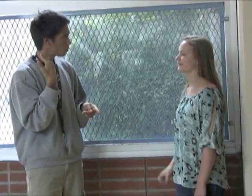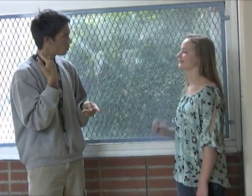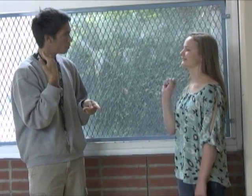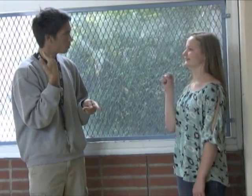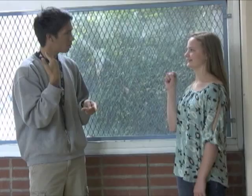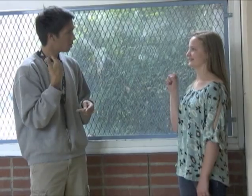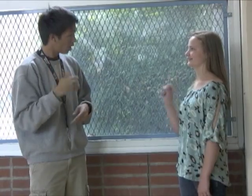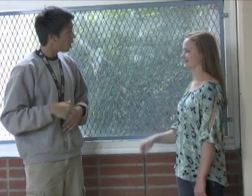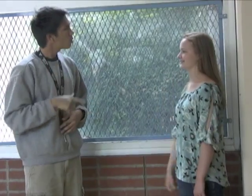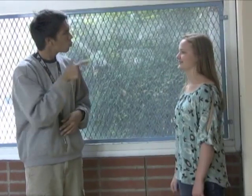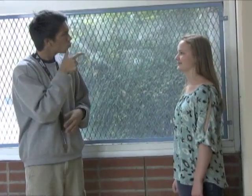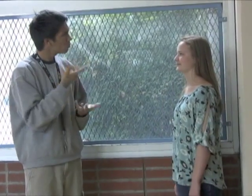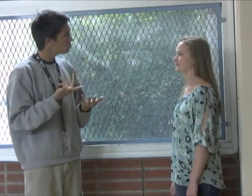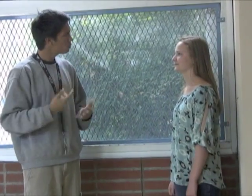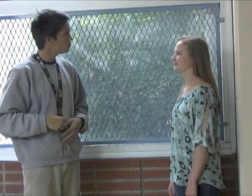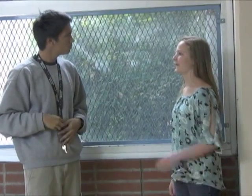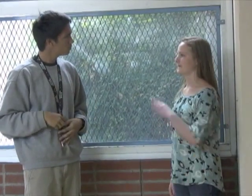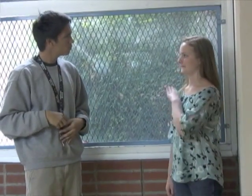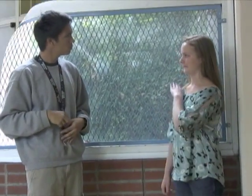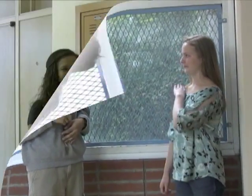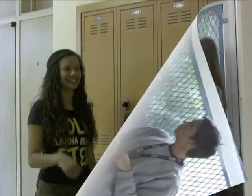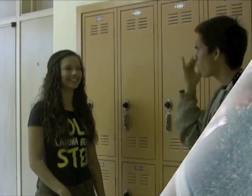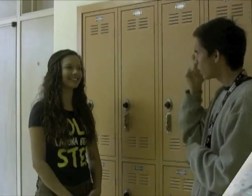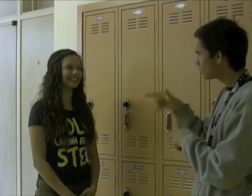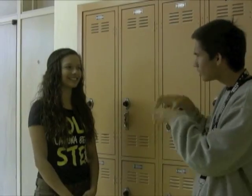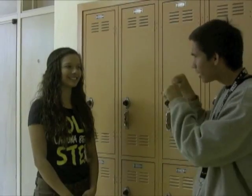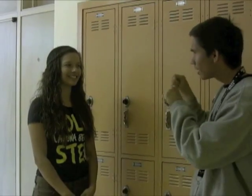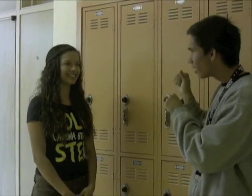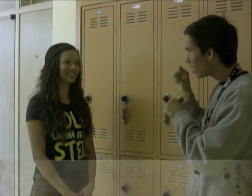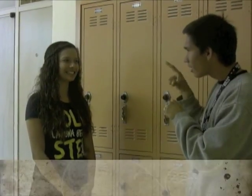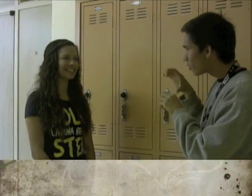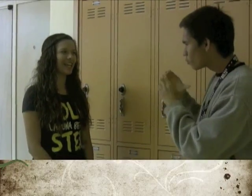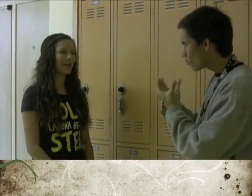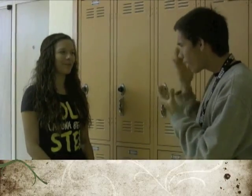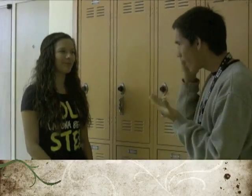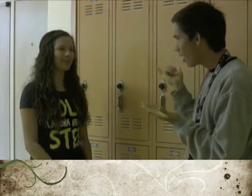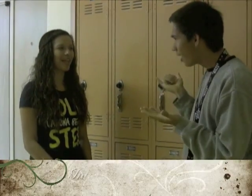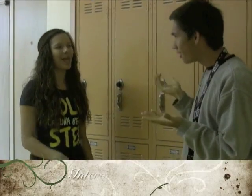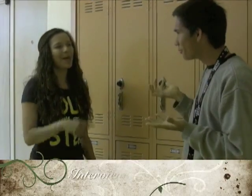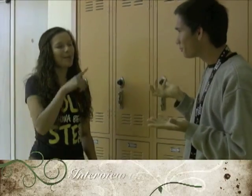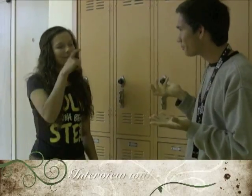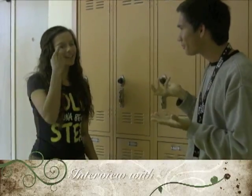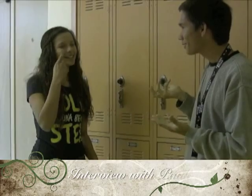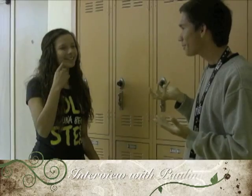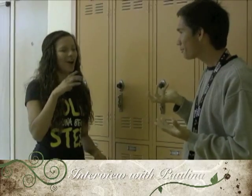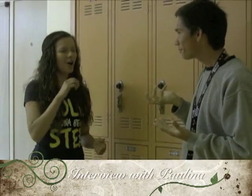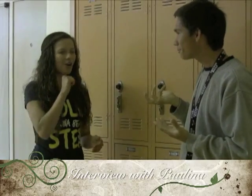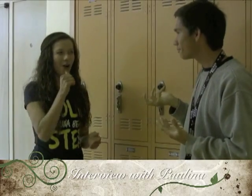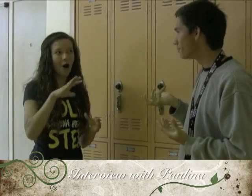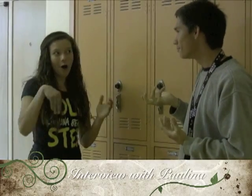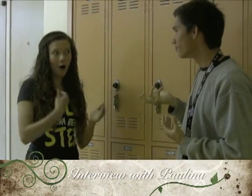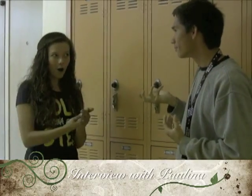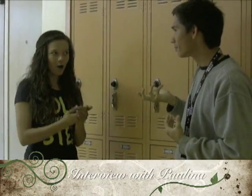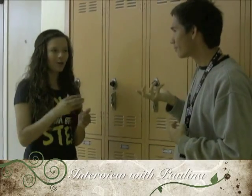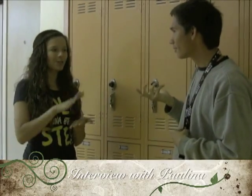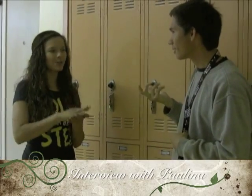Yes. Who? Brianna. Why did you take ASL? Because not